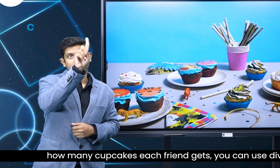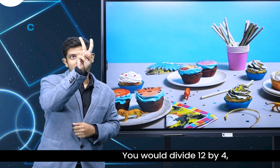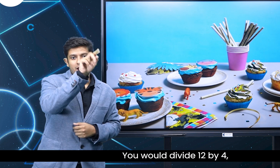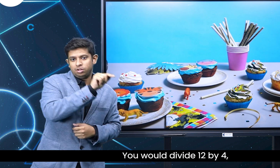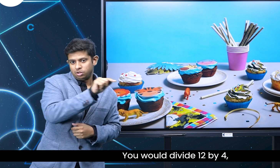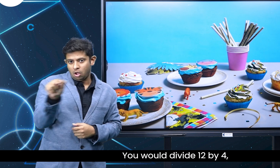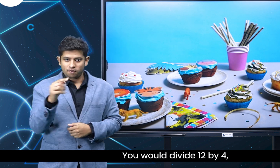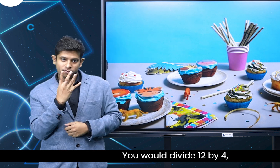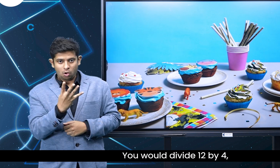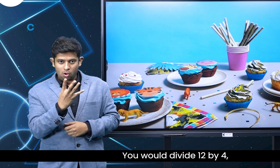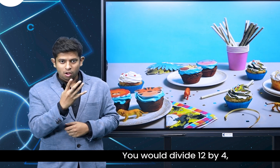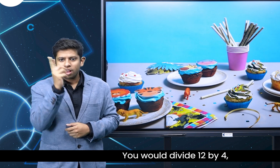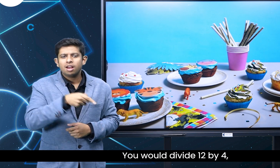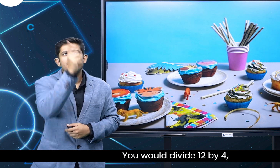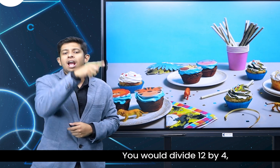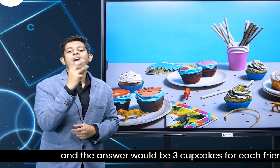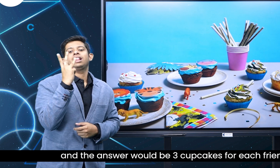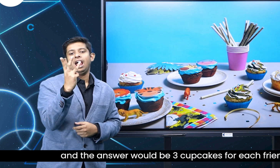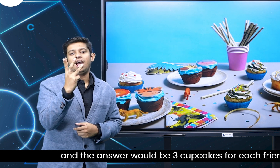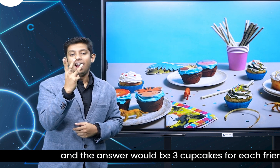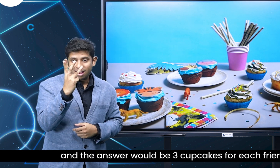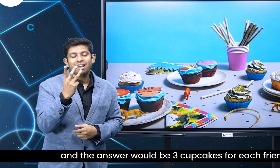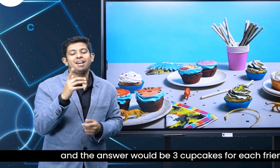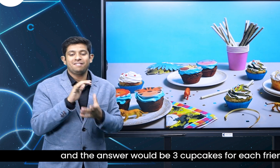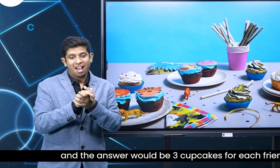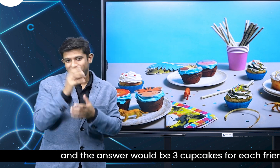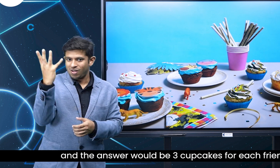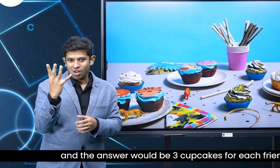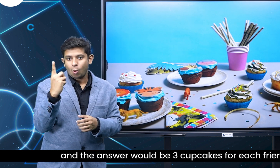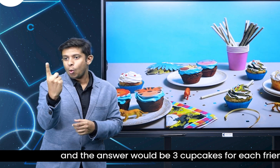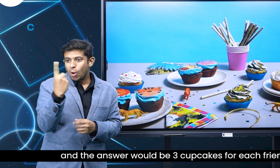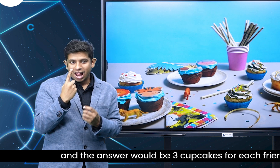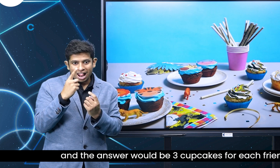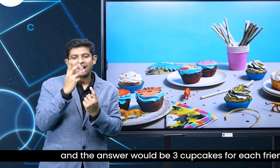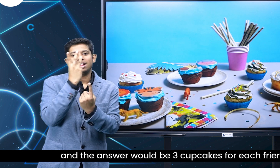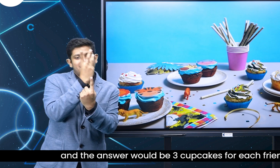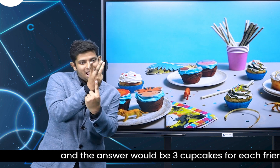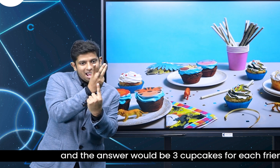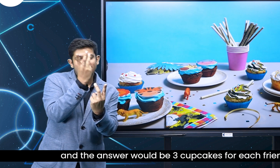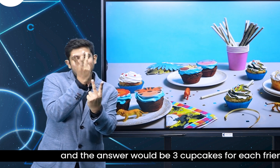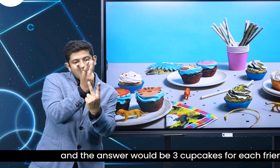You would divide 12 by 4 and the answer would be 3 cupcakes for each friend.